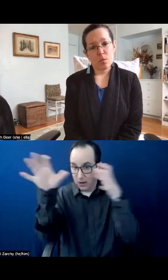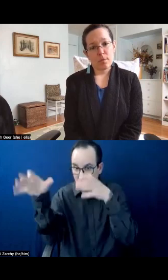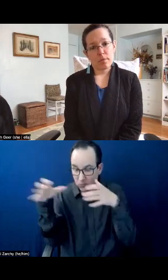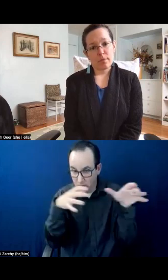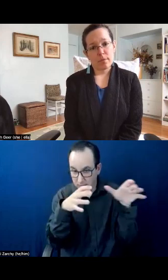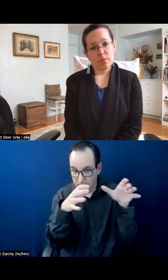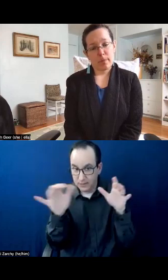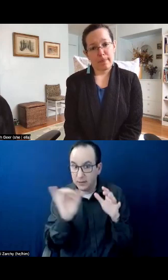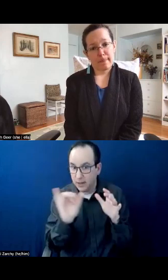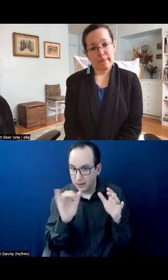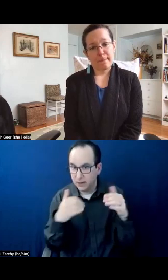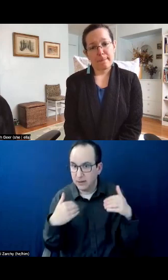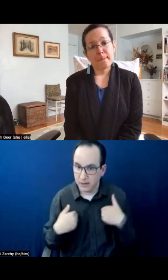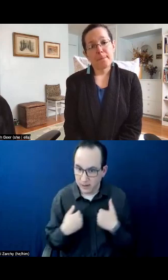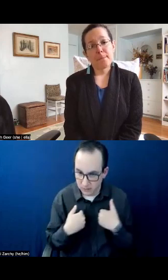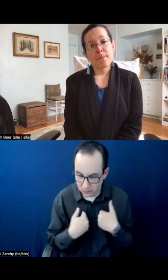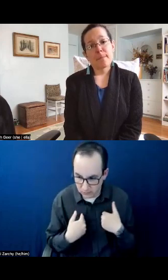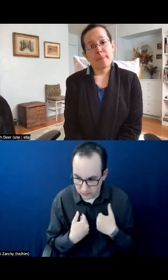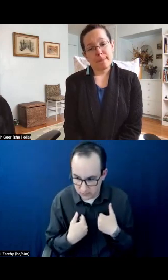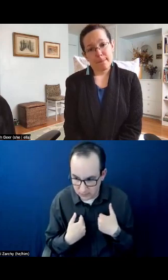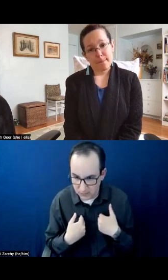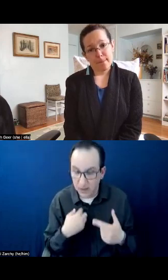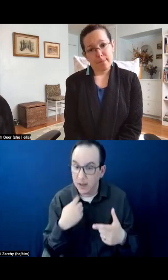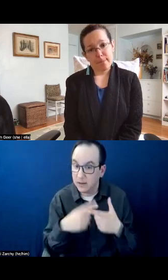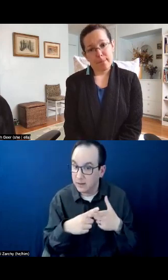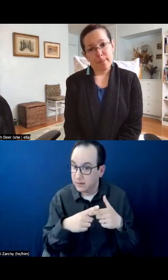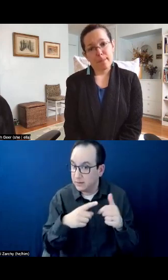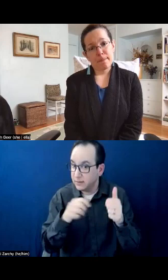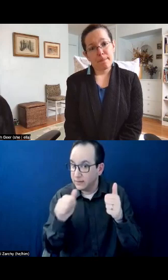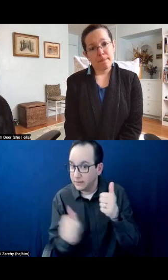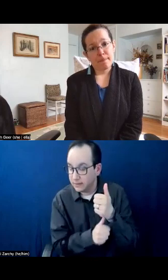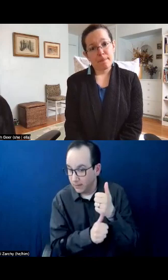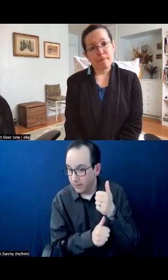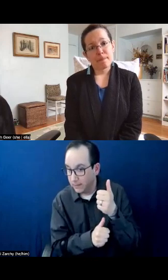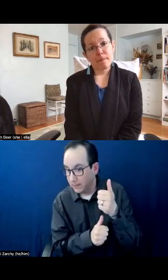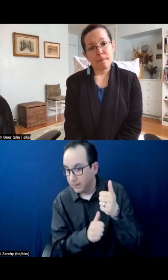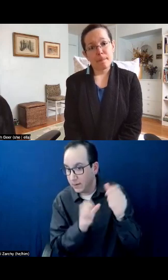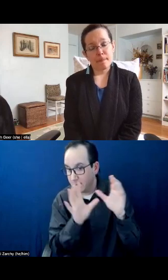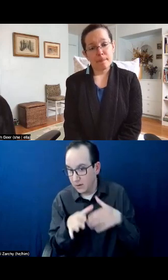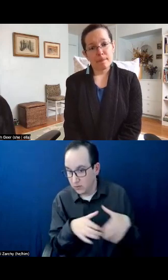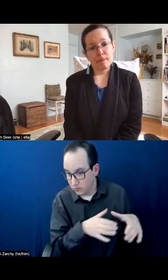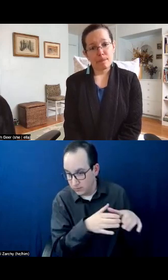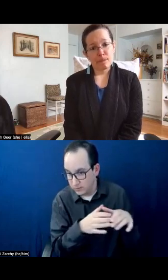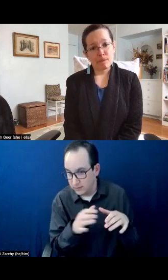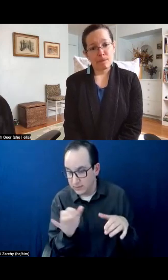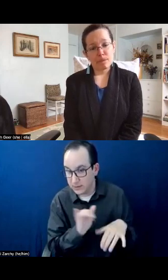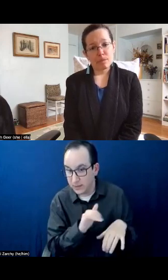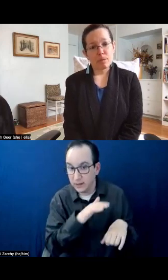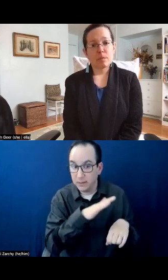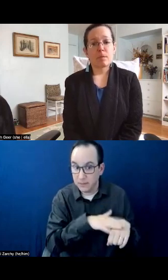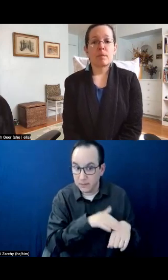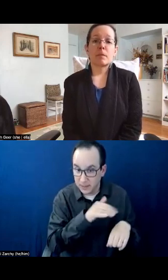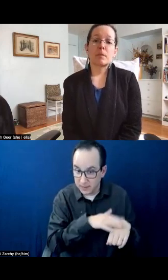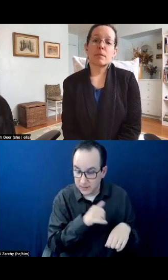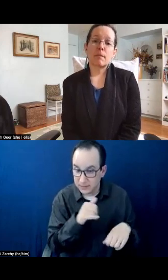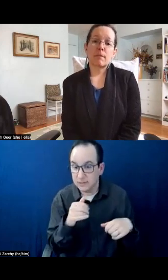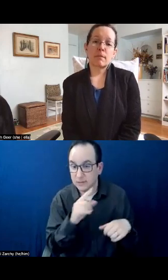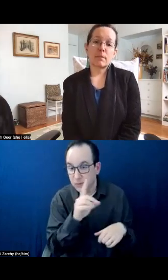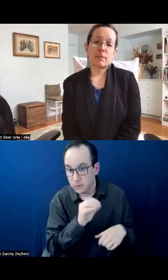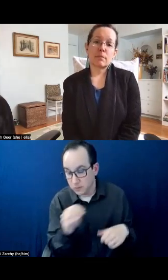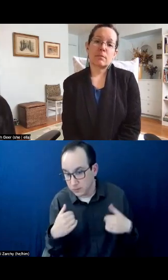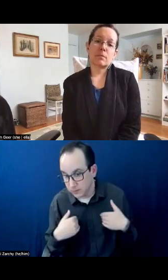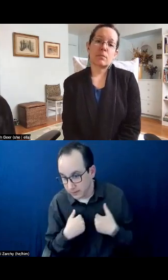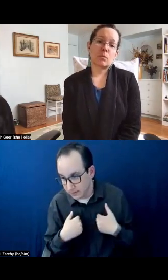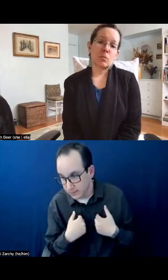After working on those 5 broad categories, such as animals, then those subcategories,